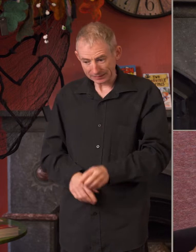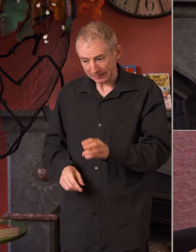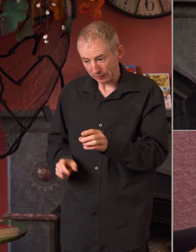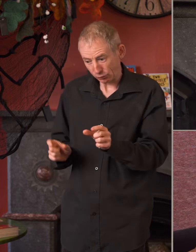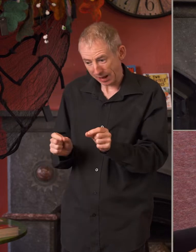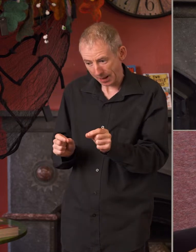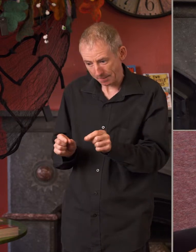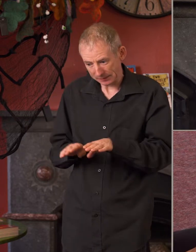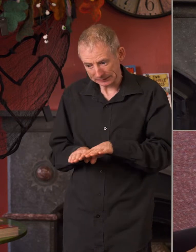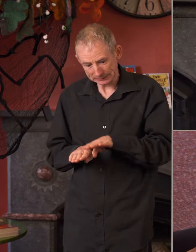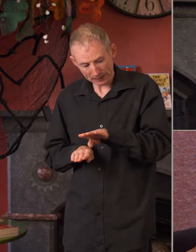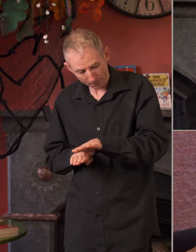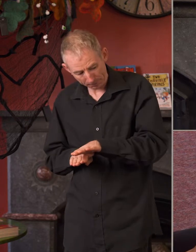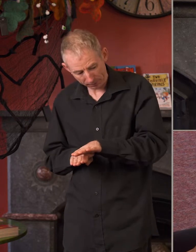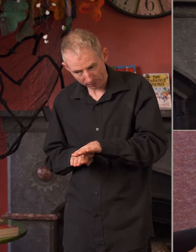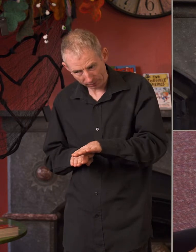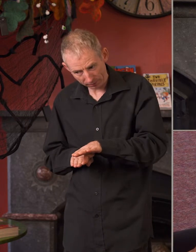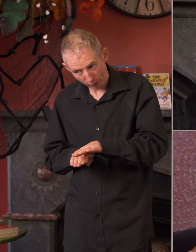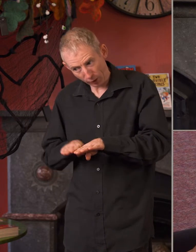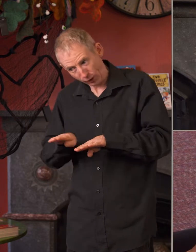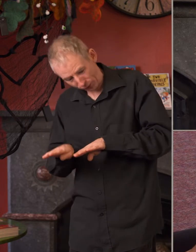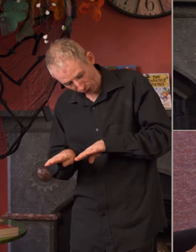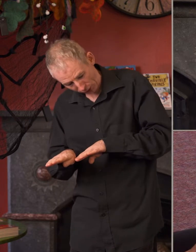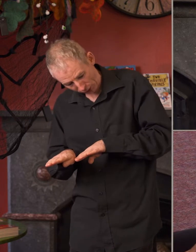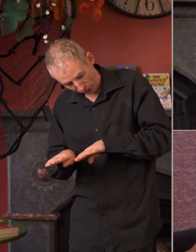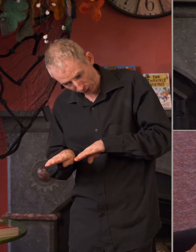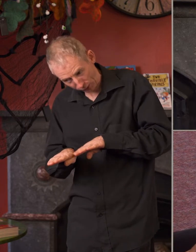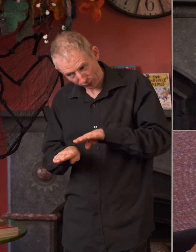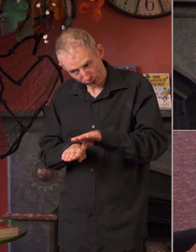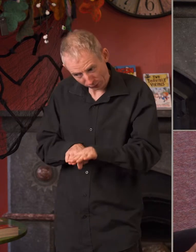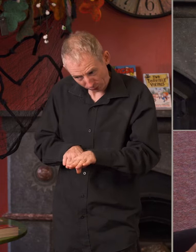Little Crab takes a step, then another,